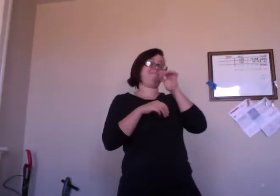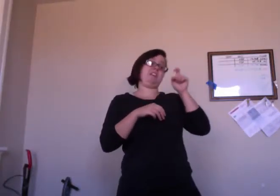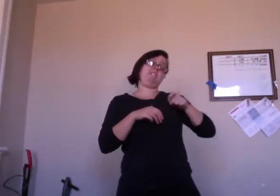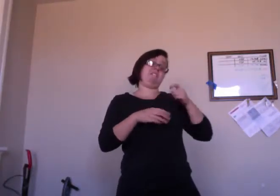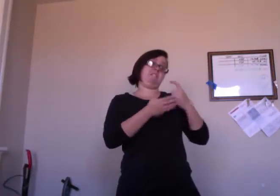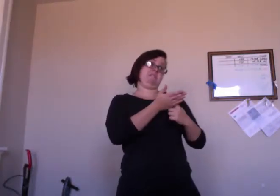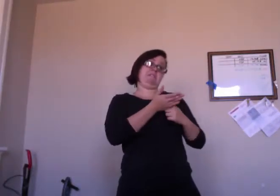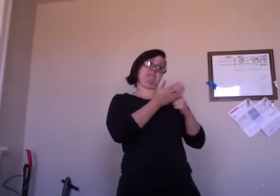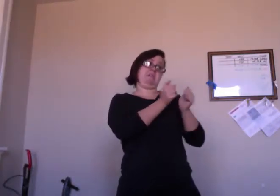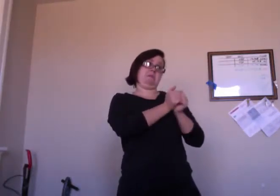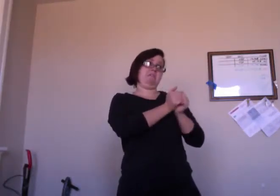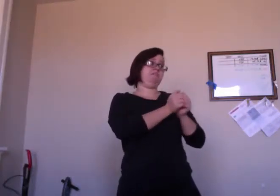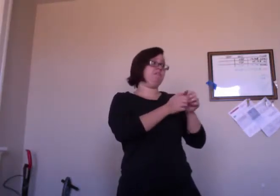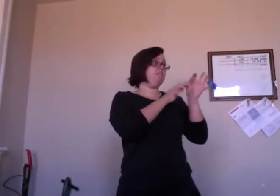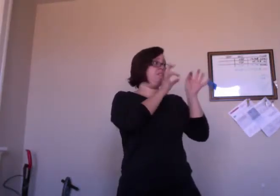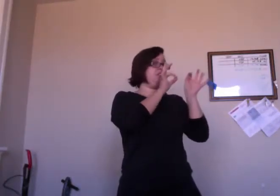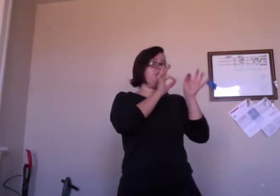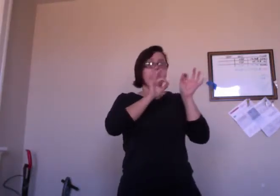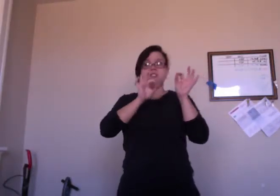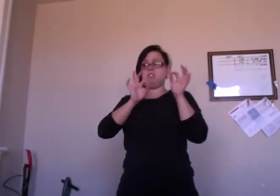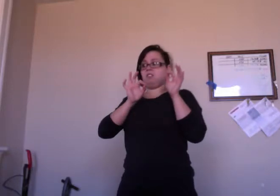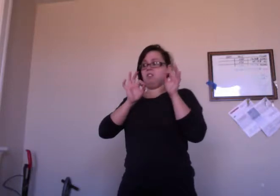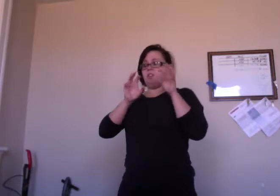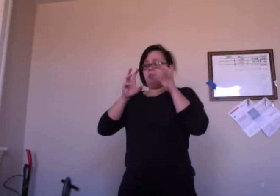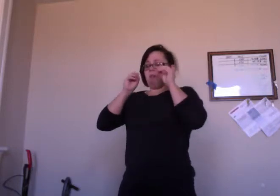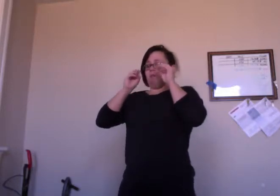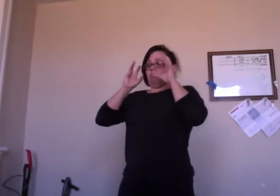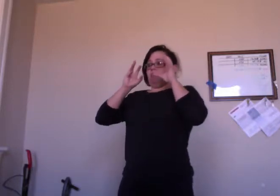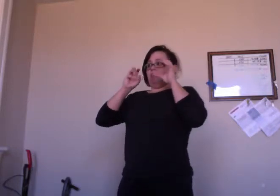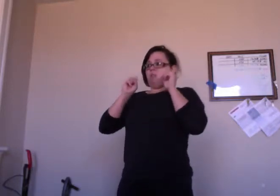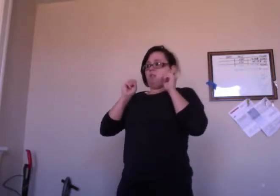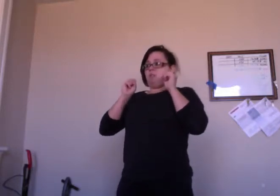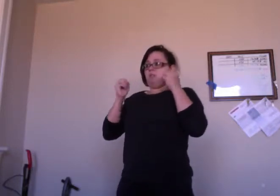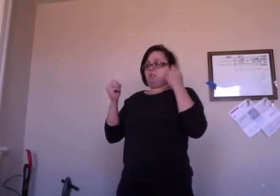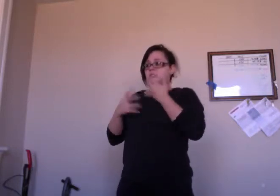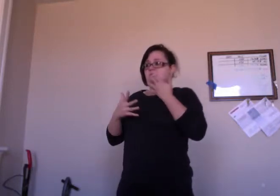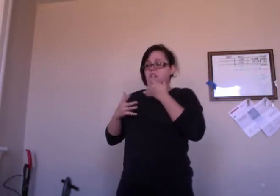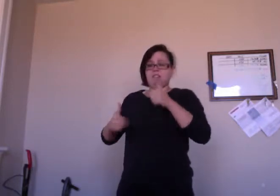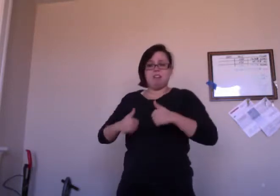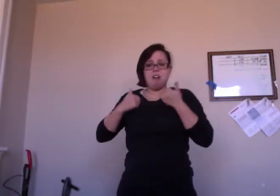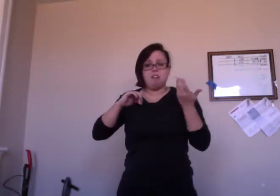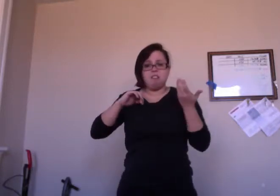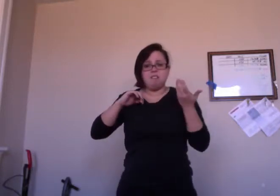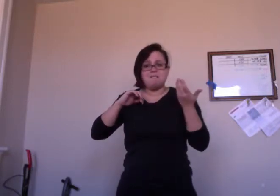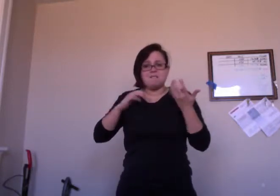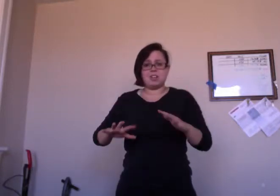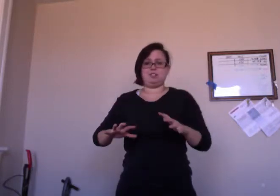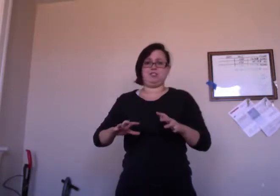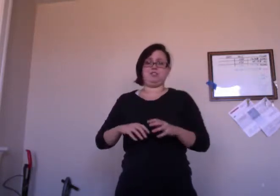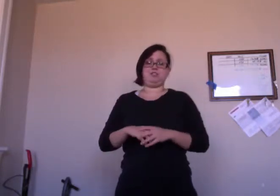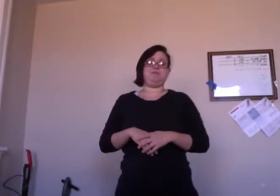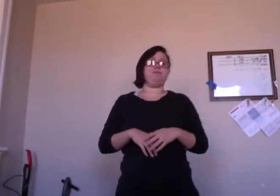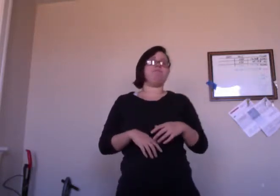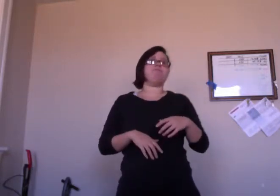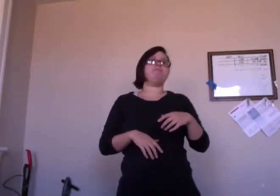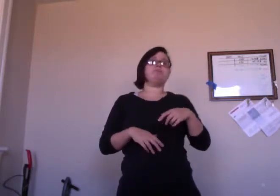I could see in her eyes, it was terror. Life was over. And I want to share with you 3 things I learned about myself